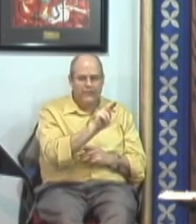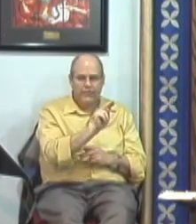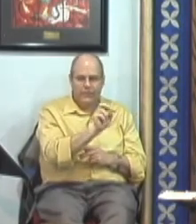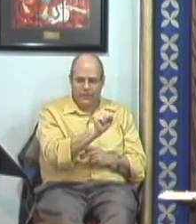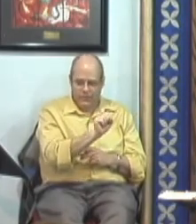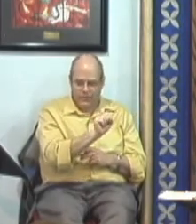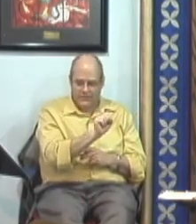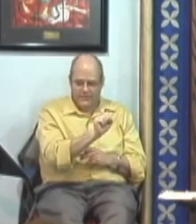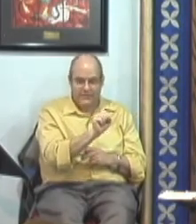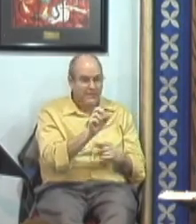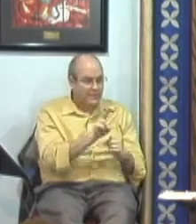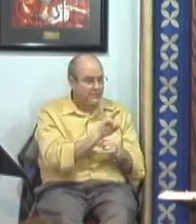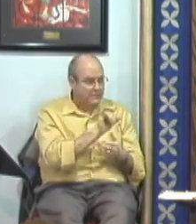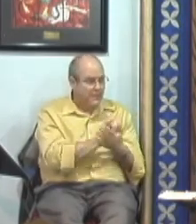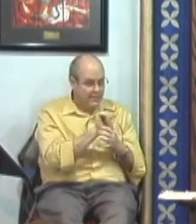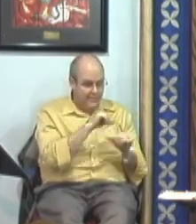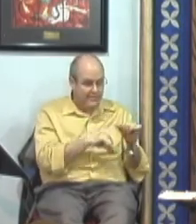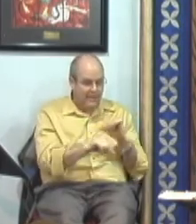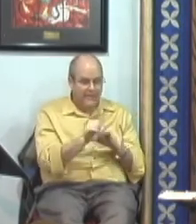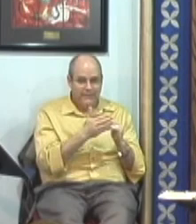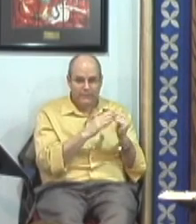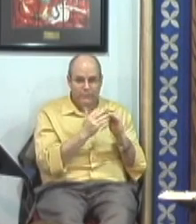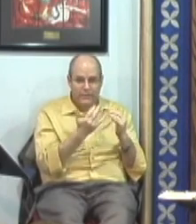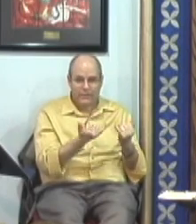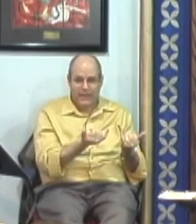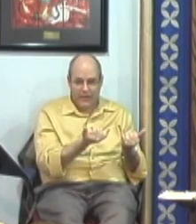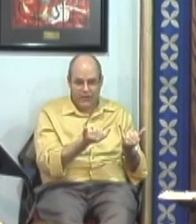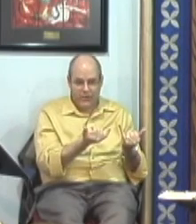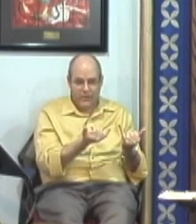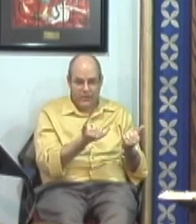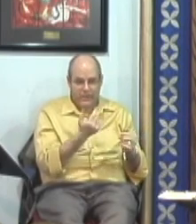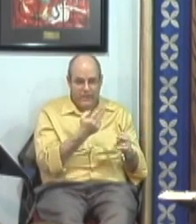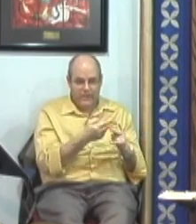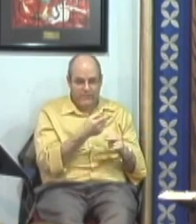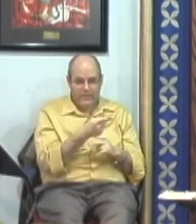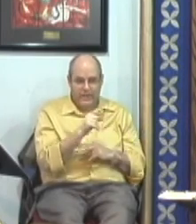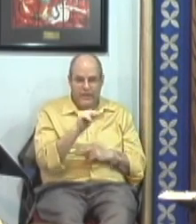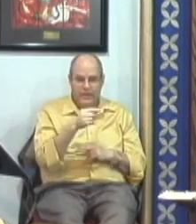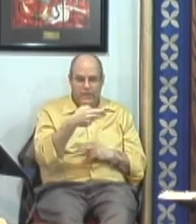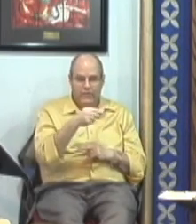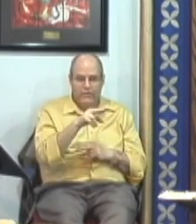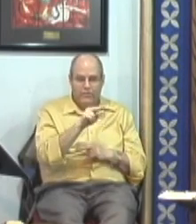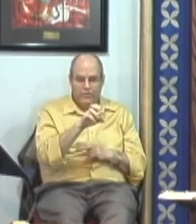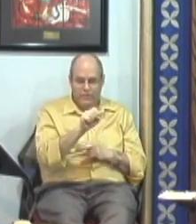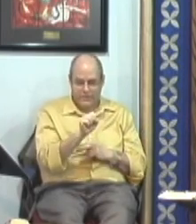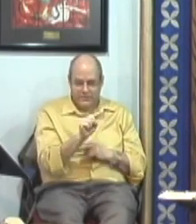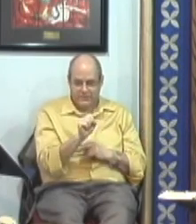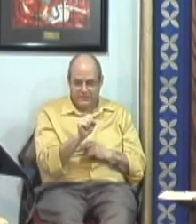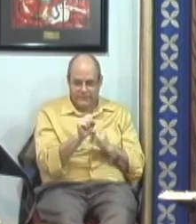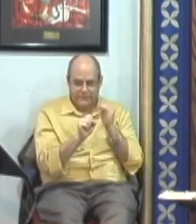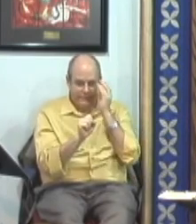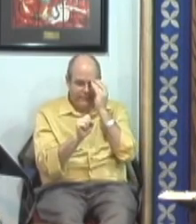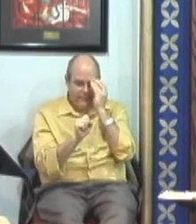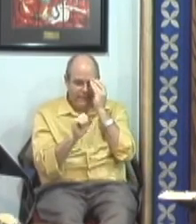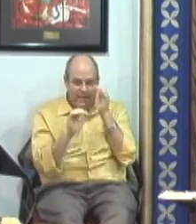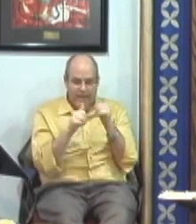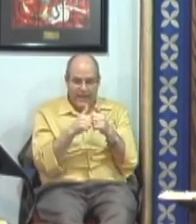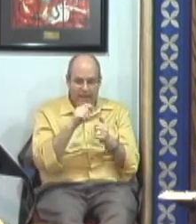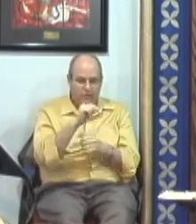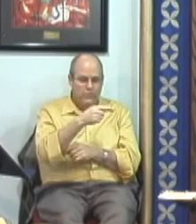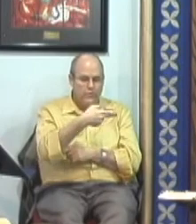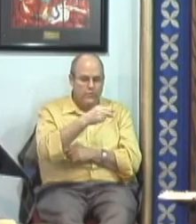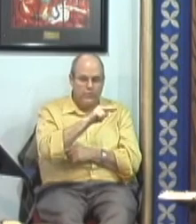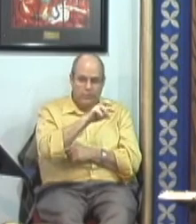is what is actually being used in the scientific community now, believe it or not. They call them thorns, and you'll see why it's so amazing. So how do thorns get into our